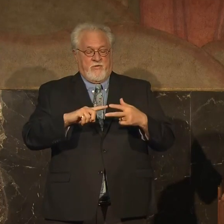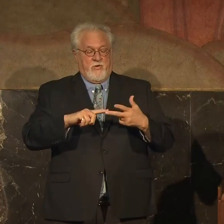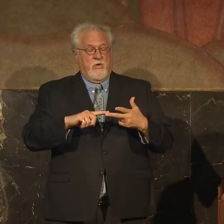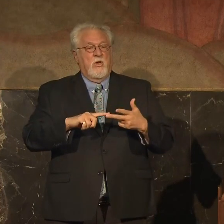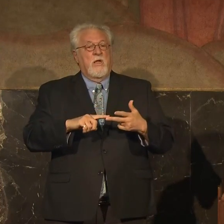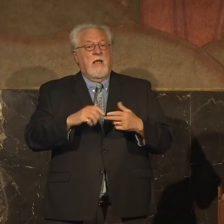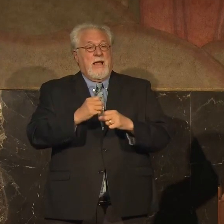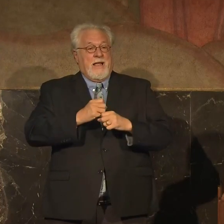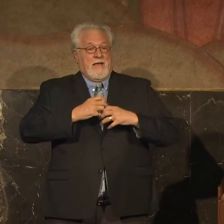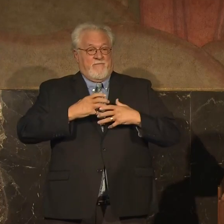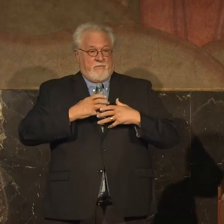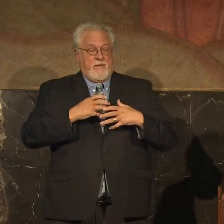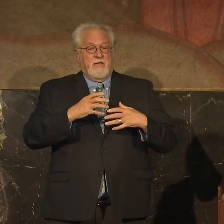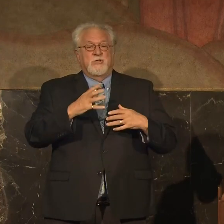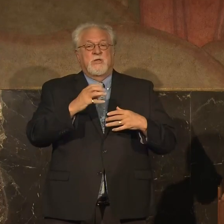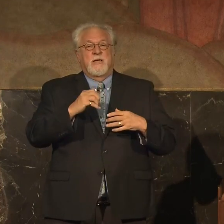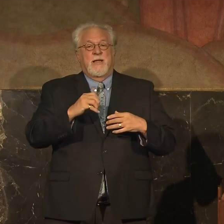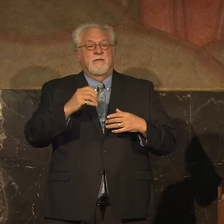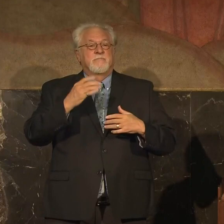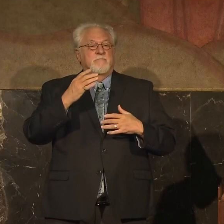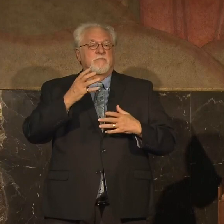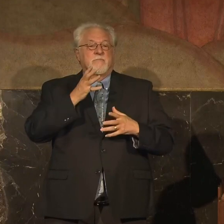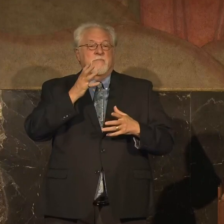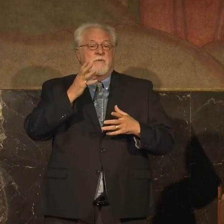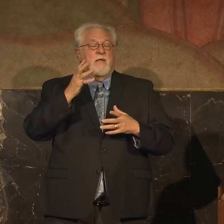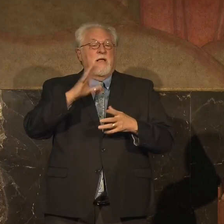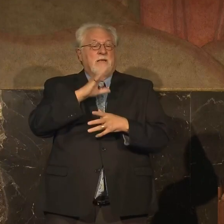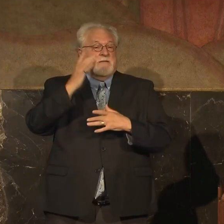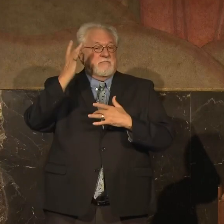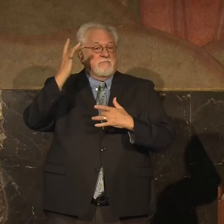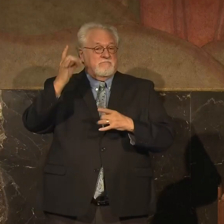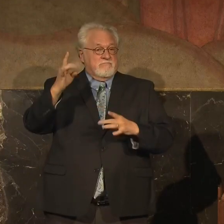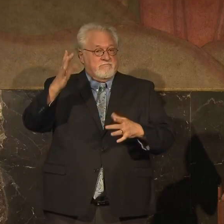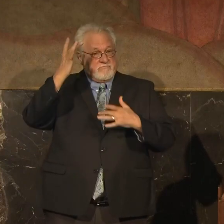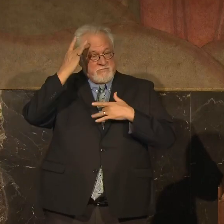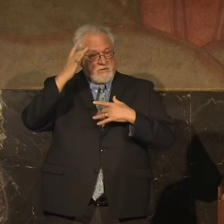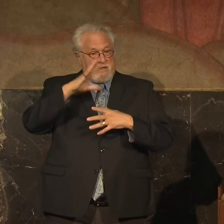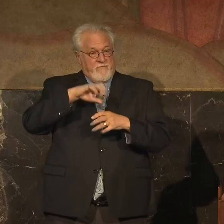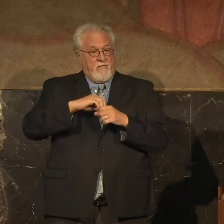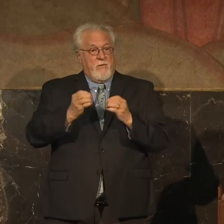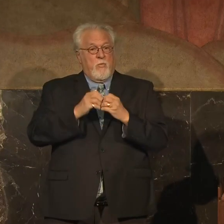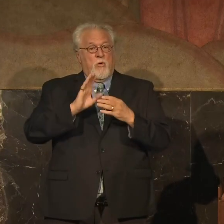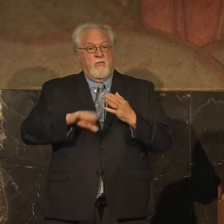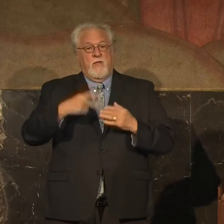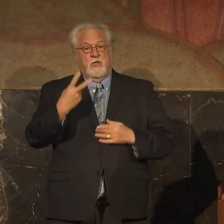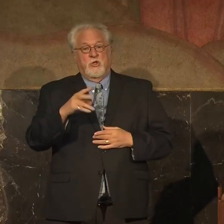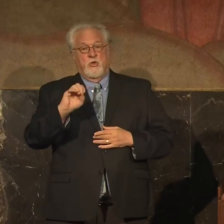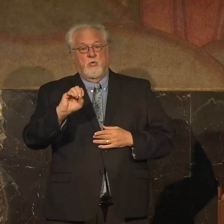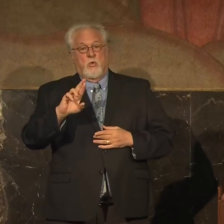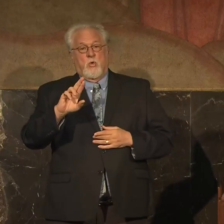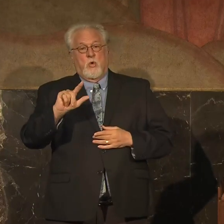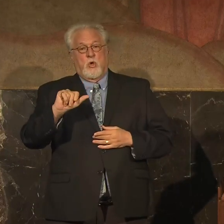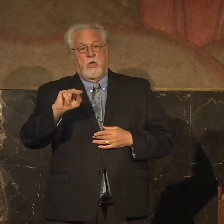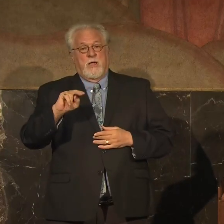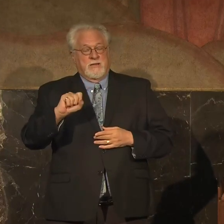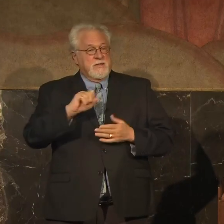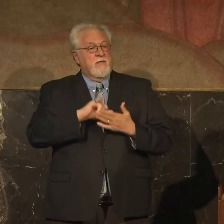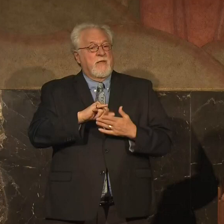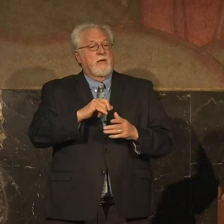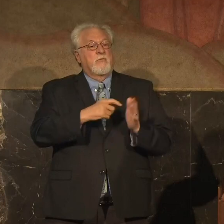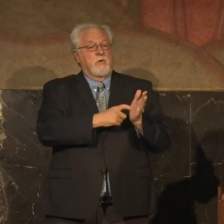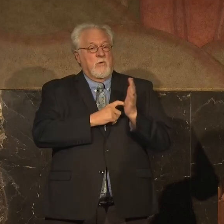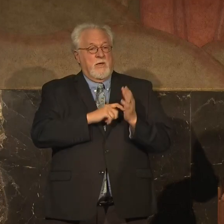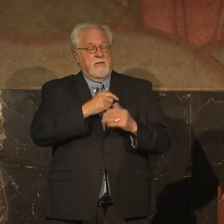of inflammation, and severe illness involving more than 2 organs that requires hospitalization,